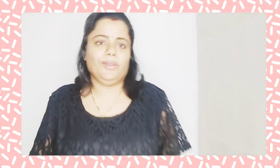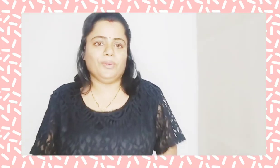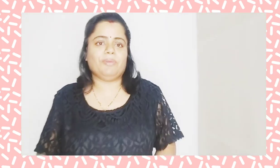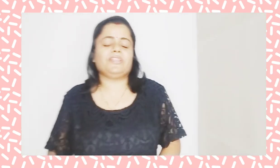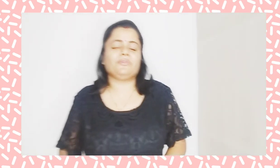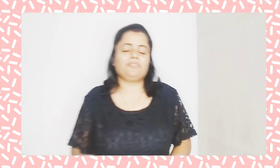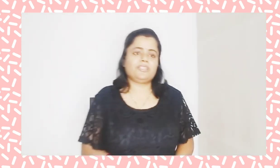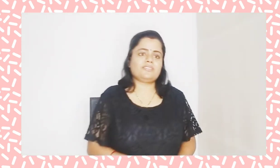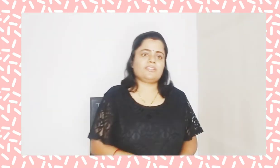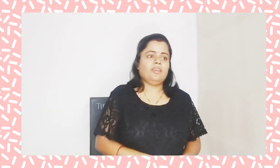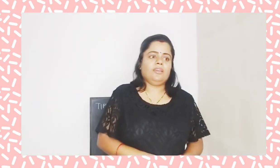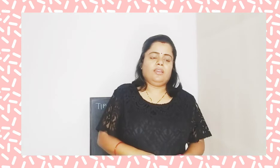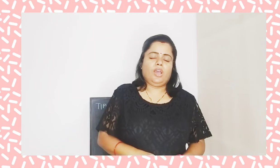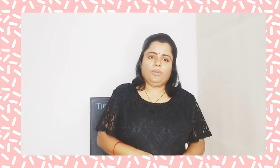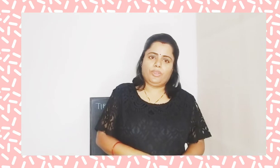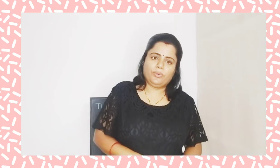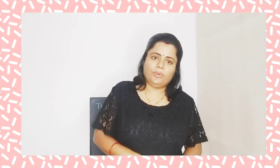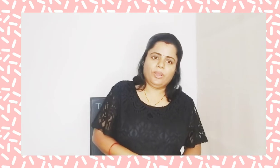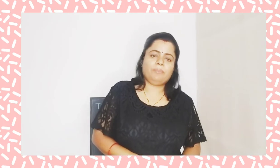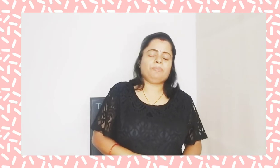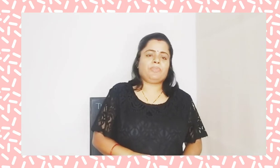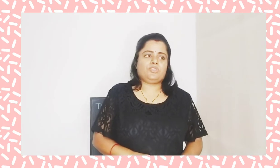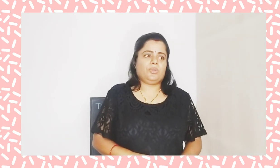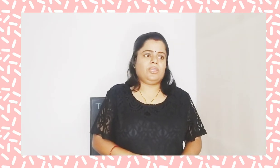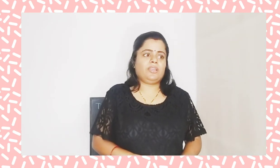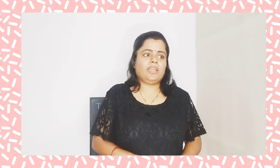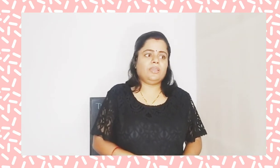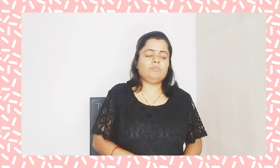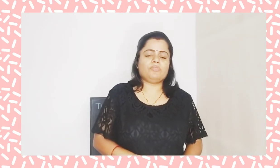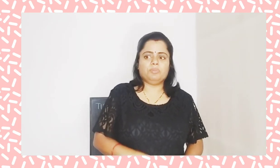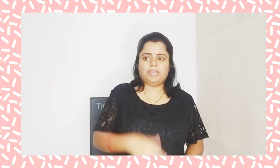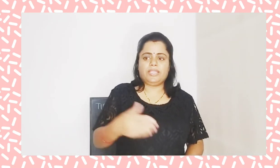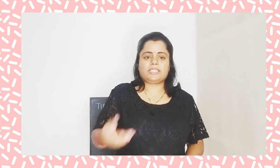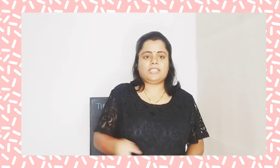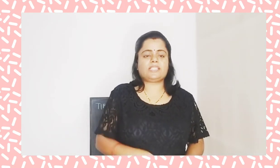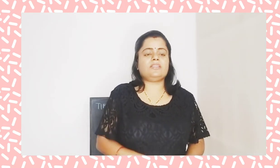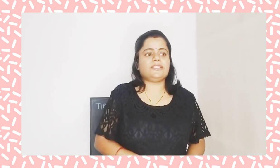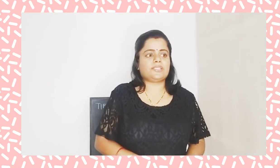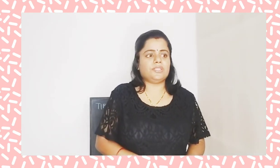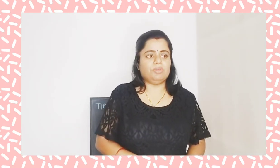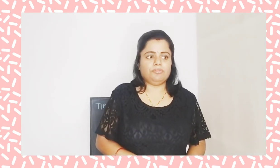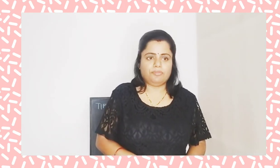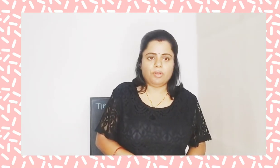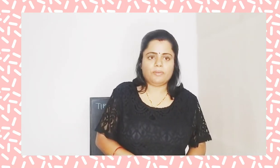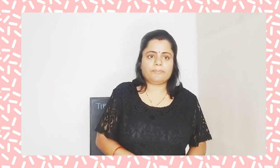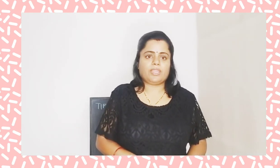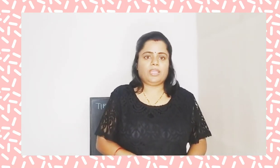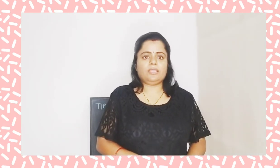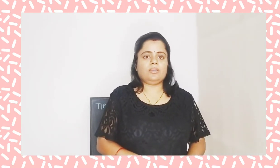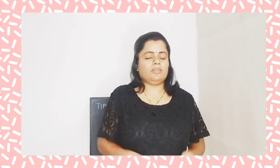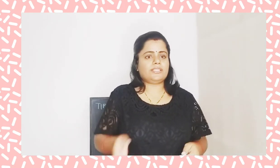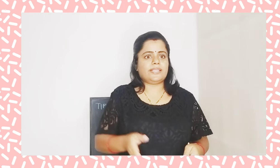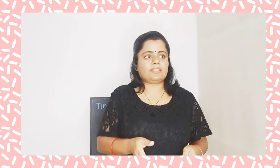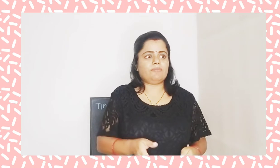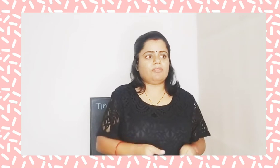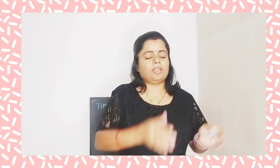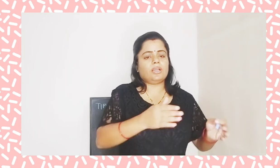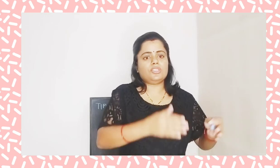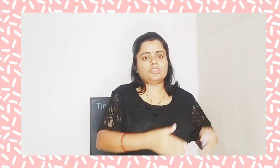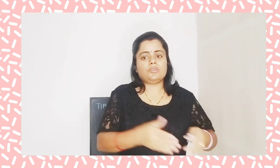Hello my dear friends, how are you all? So here I am with my next lesson, lesson number 4, right? In this lesson, we will continue